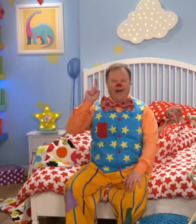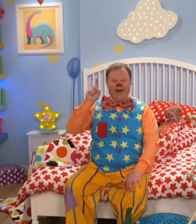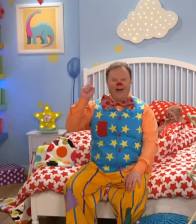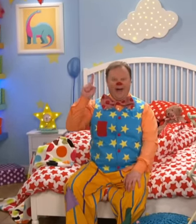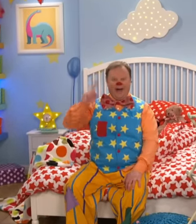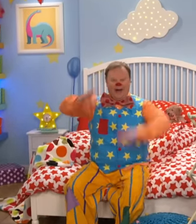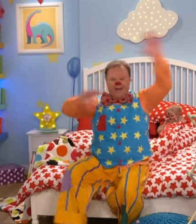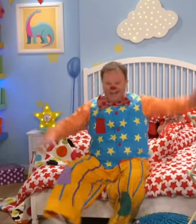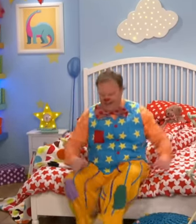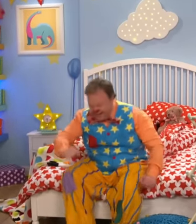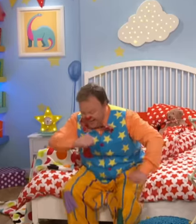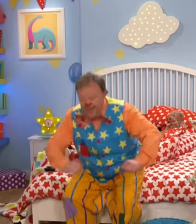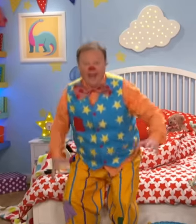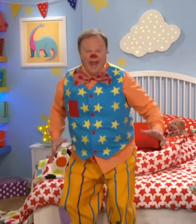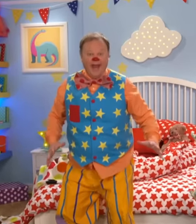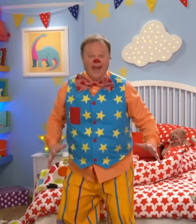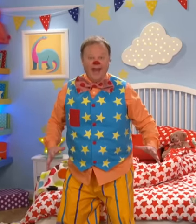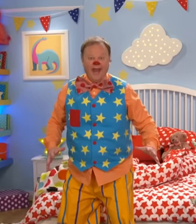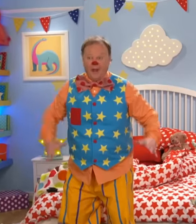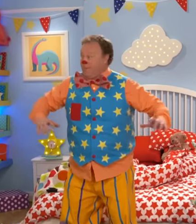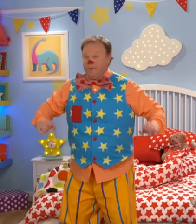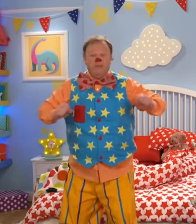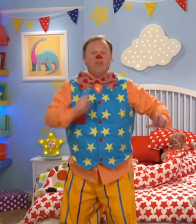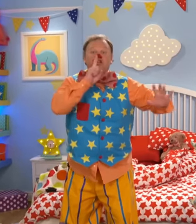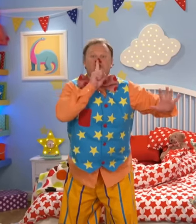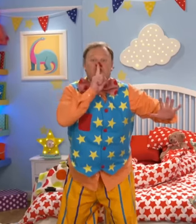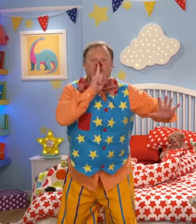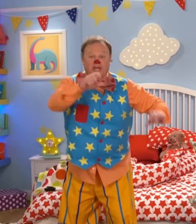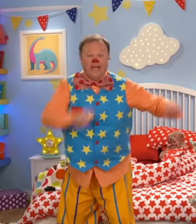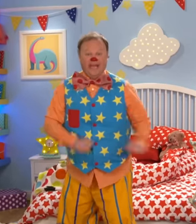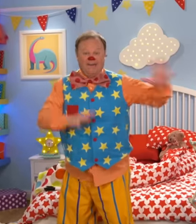Aha! What is it, Mr. Tumble? Shh!